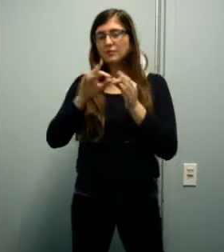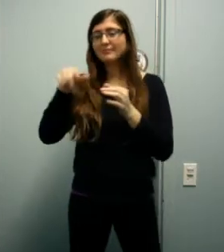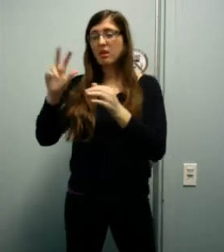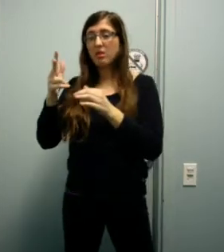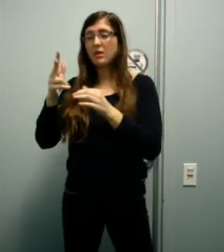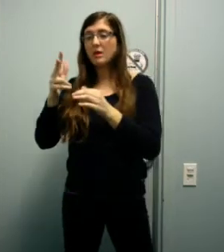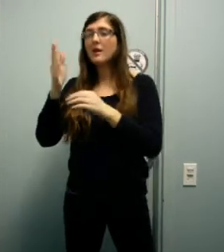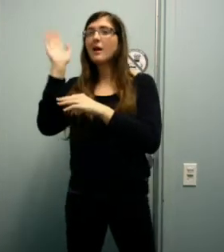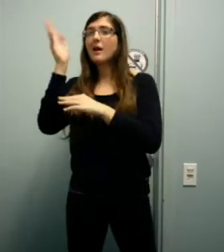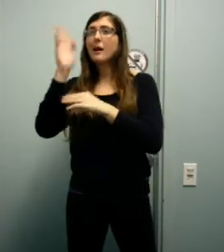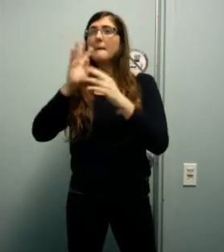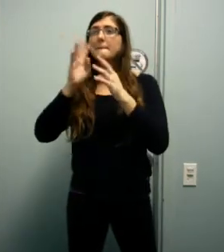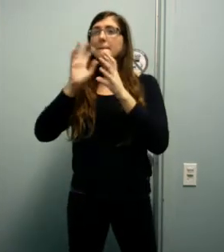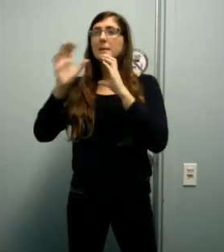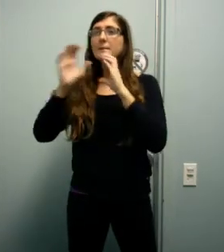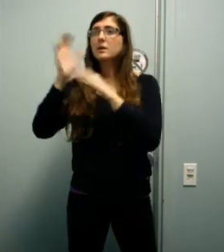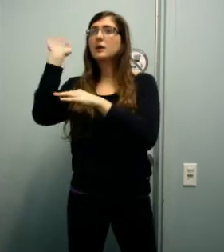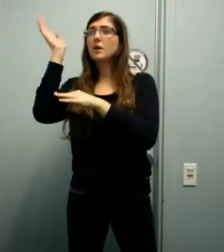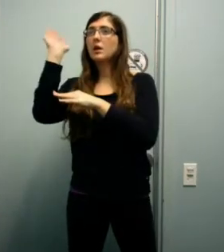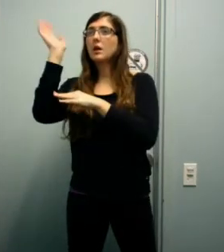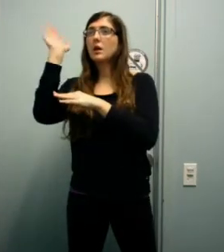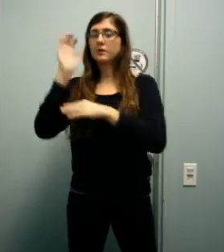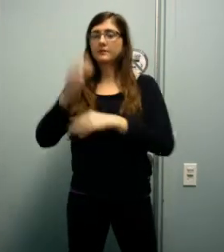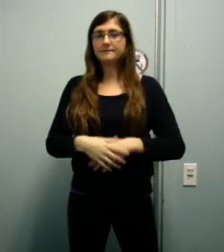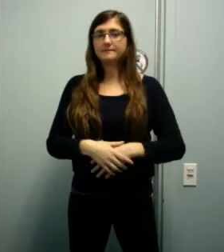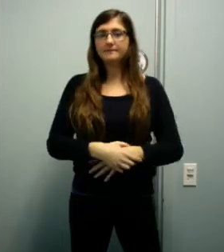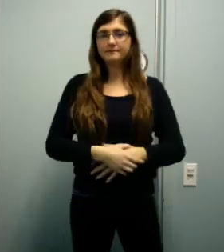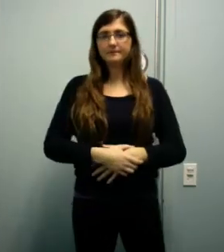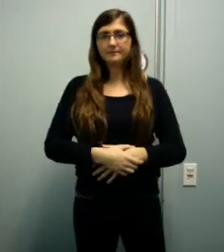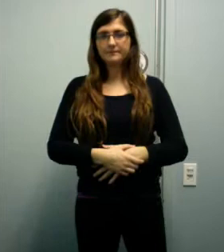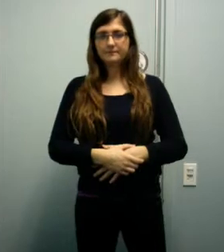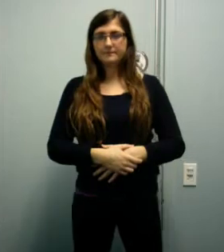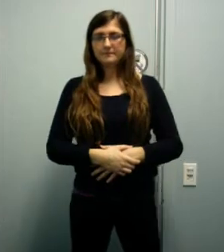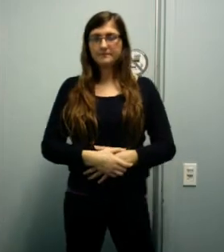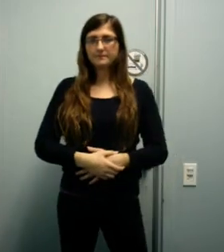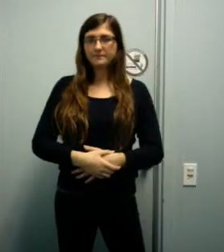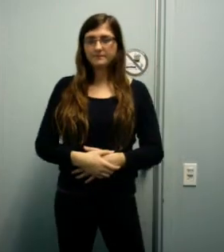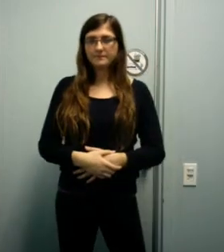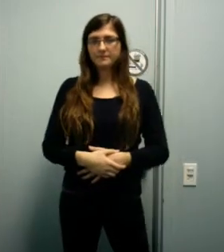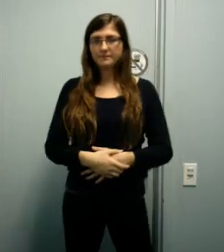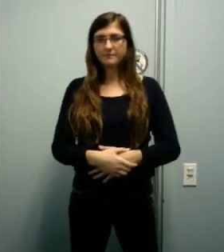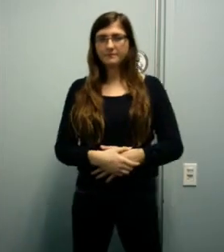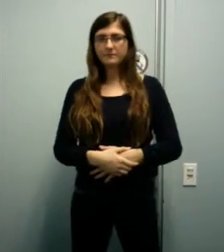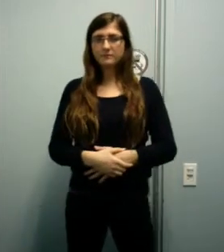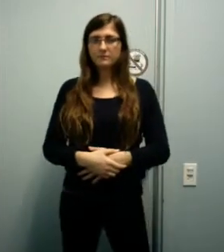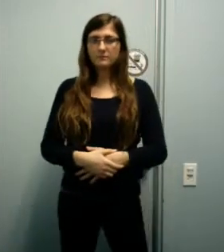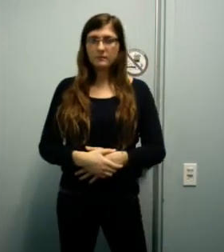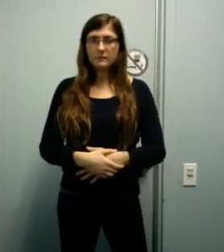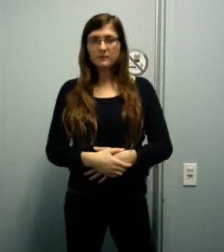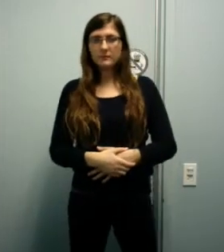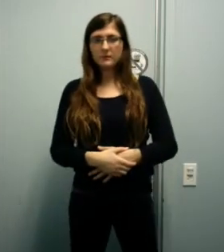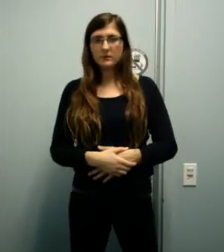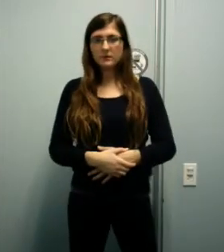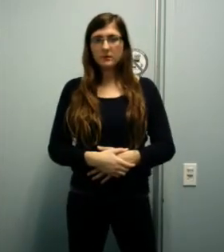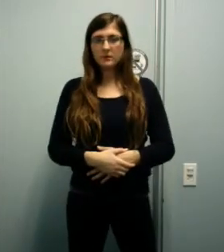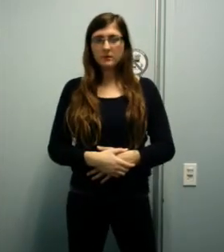Berlitz has been around since 1878. We were founded over 100 years ago in Providence, Rhode Island, and this 100 years has given